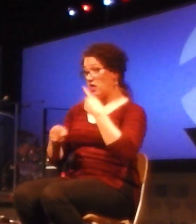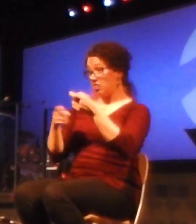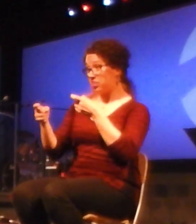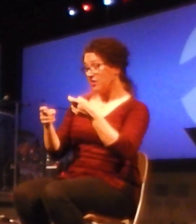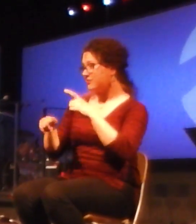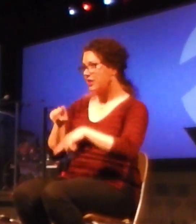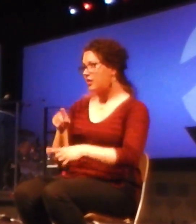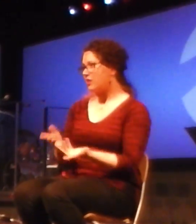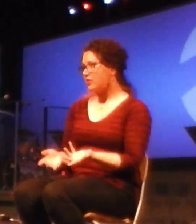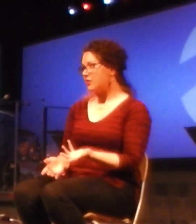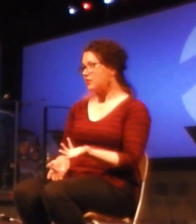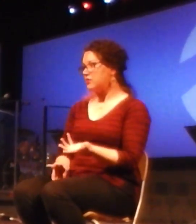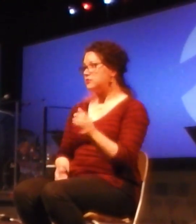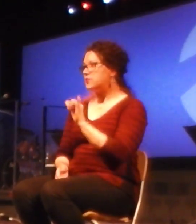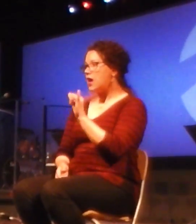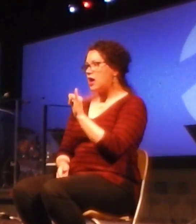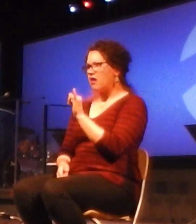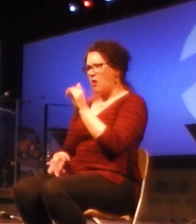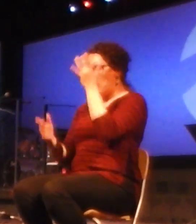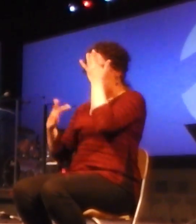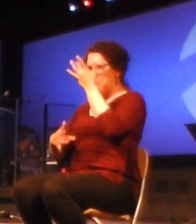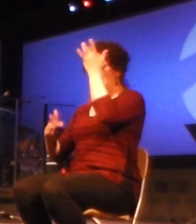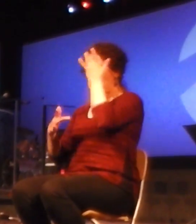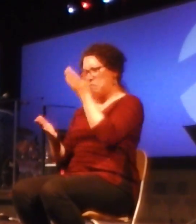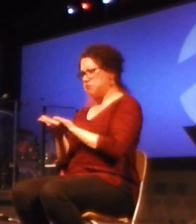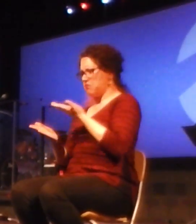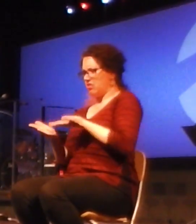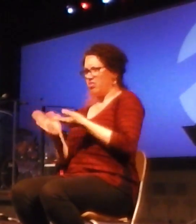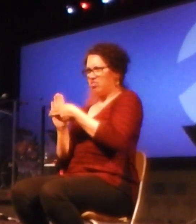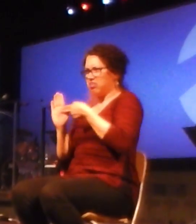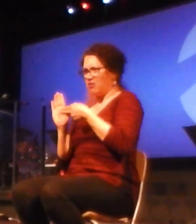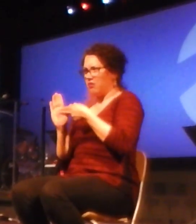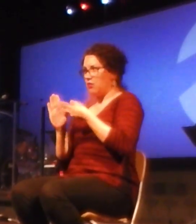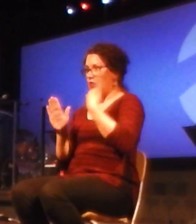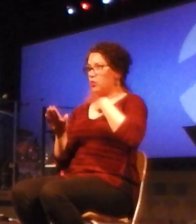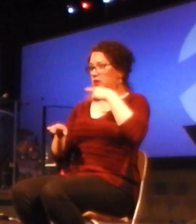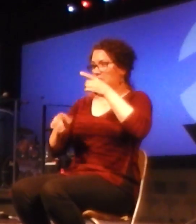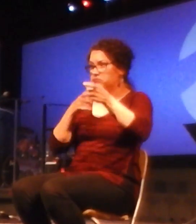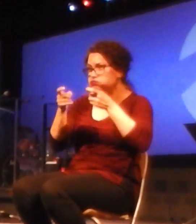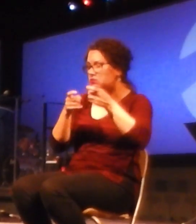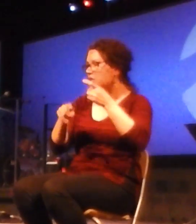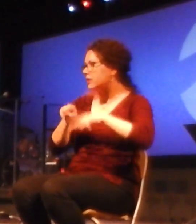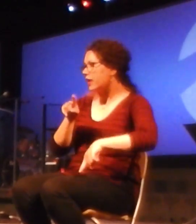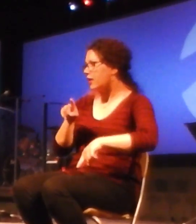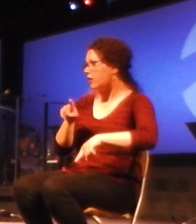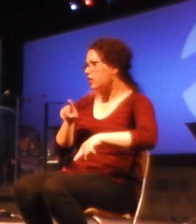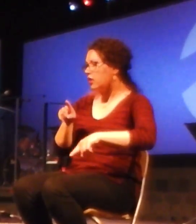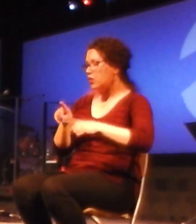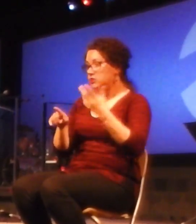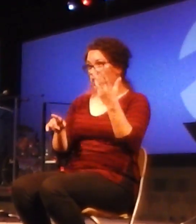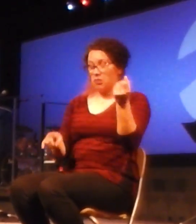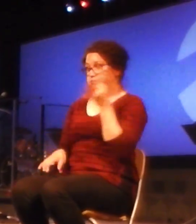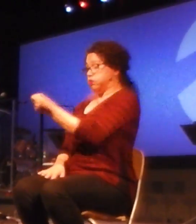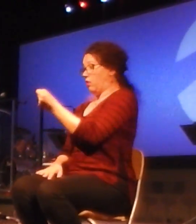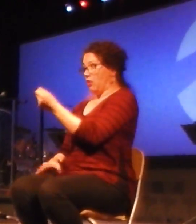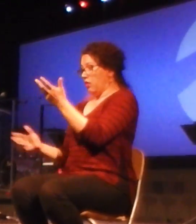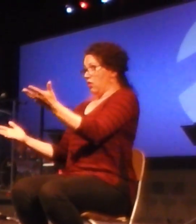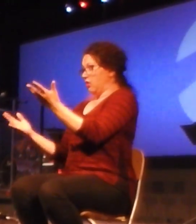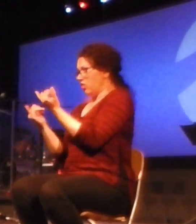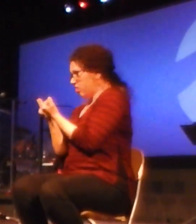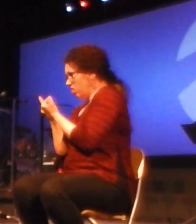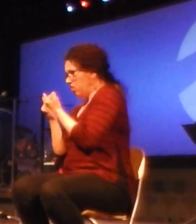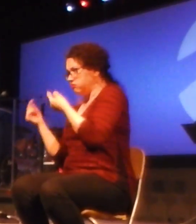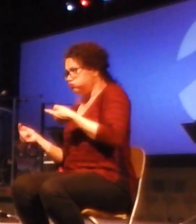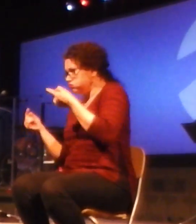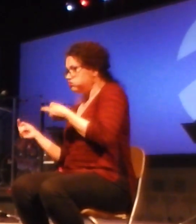control it, like a diagnosis that just happens. We can't control that, and then we're kind of immediately thrust into exile. And then sometimes